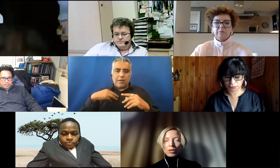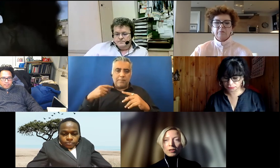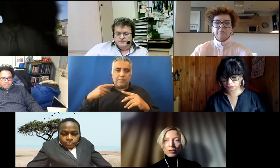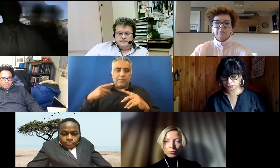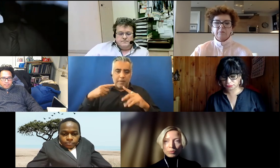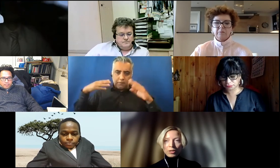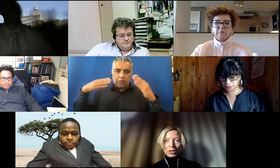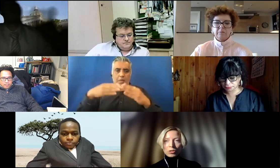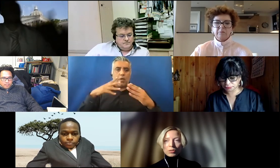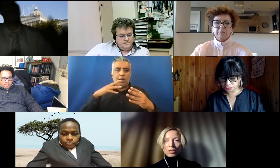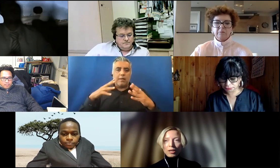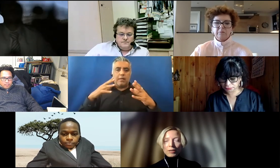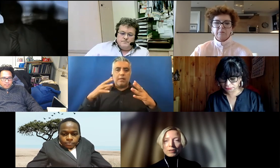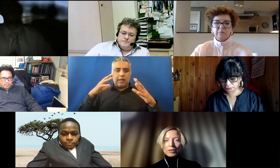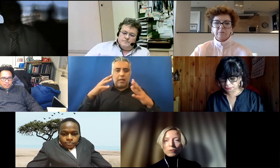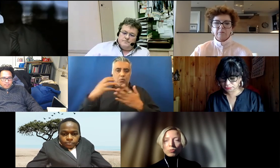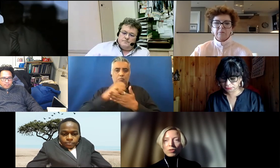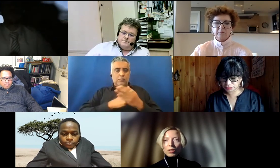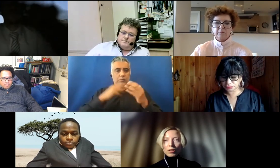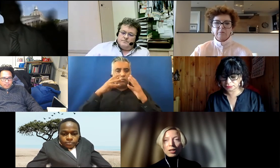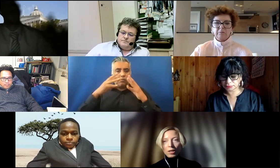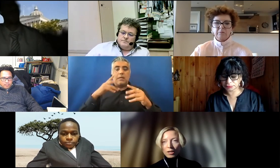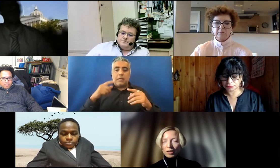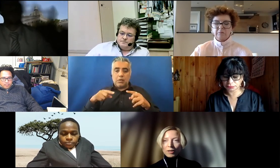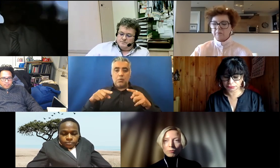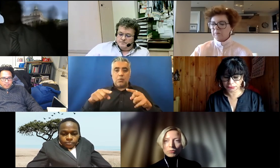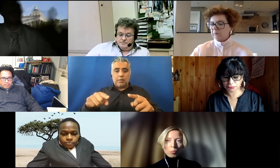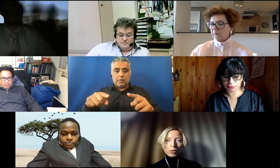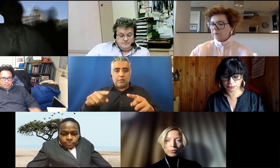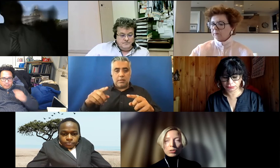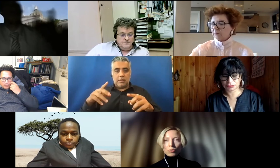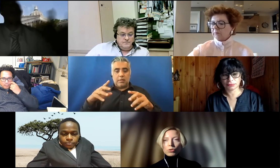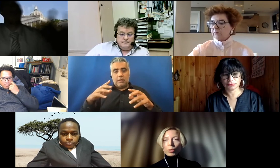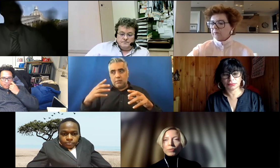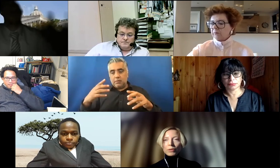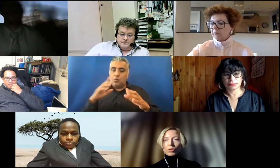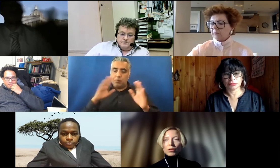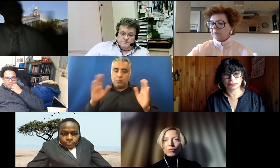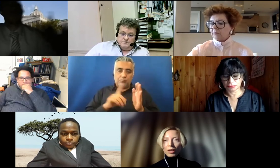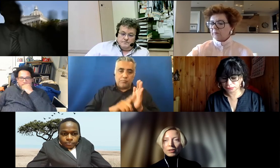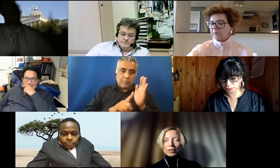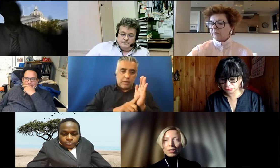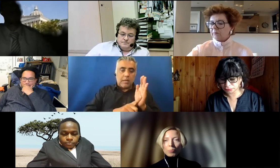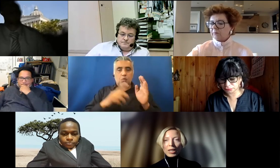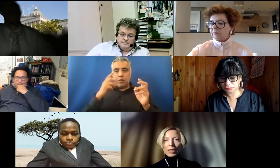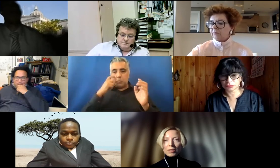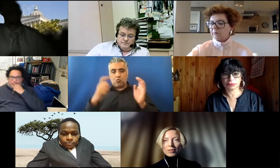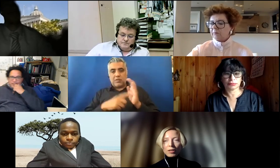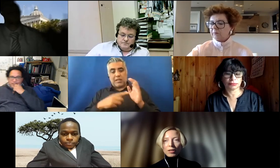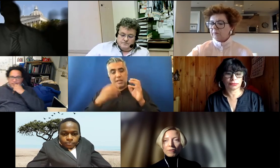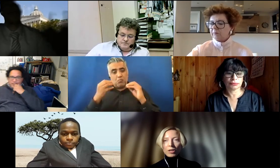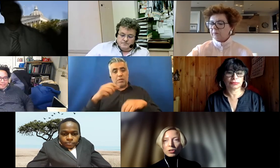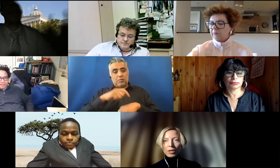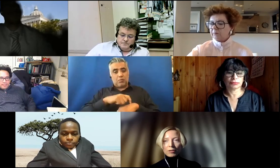focused on inclusive innovations. And during the kind of a small research, we found out that in many cases,